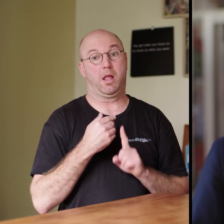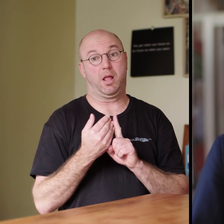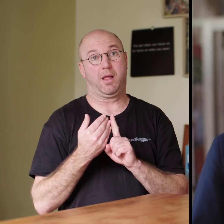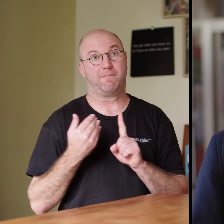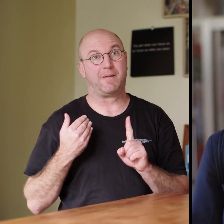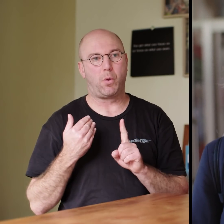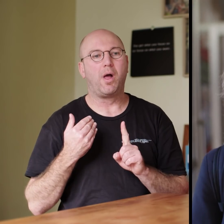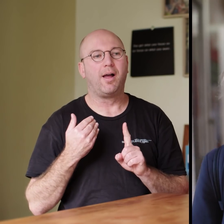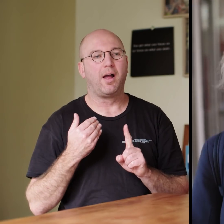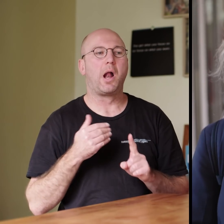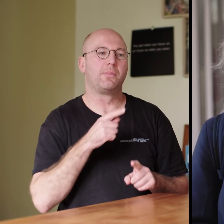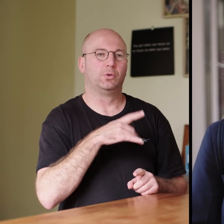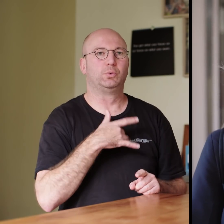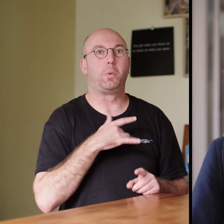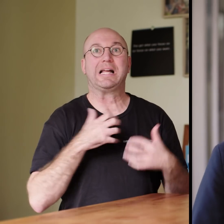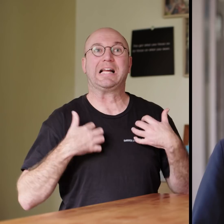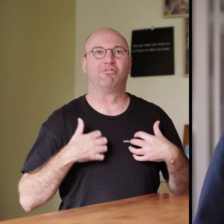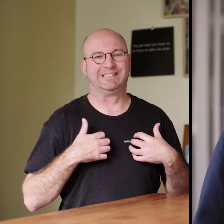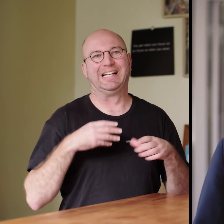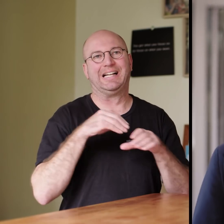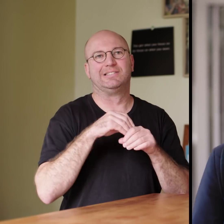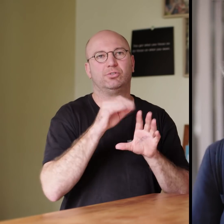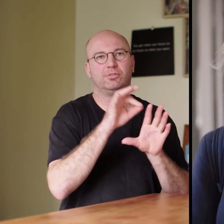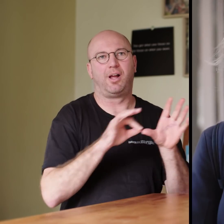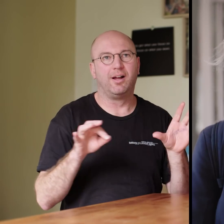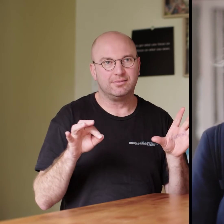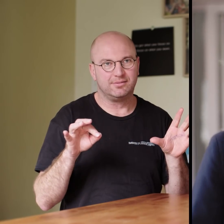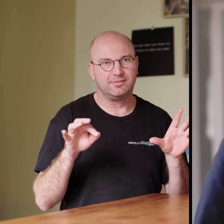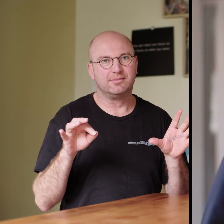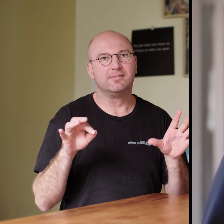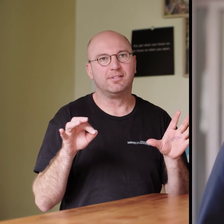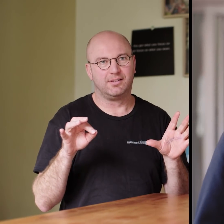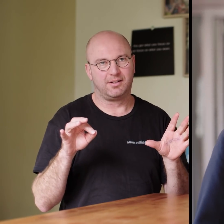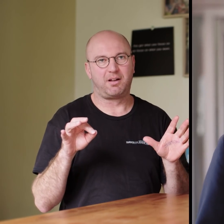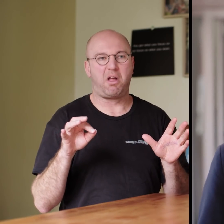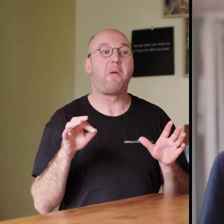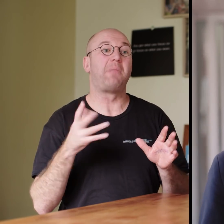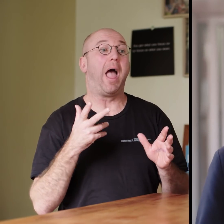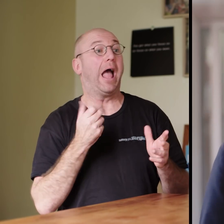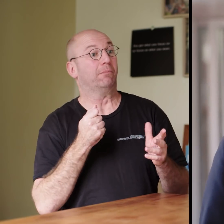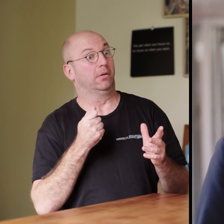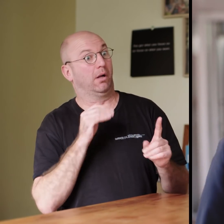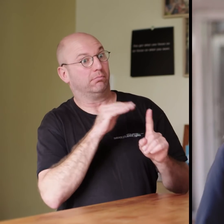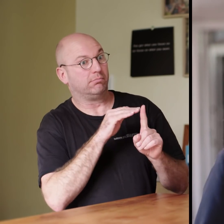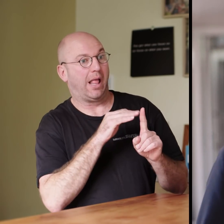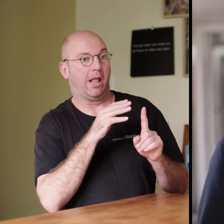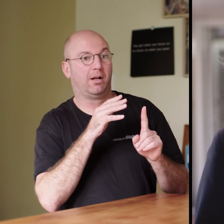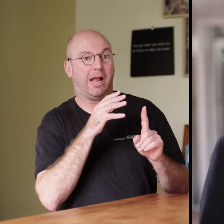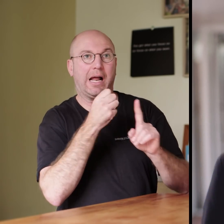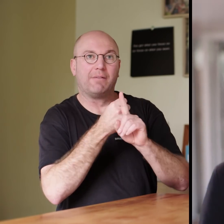Zoe's a lot like me in that she's interested in design. In the past, when I've asked her if she's keen to get involved